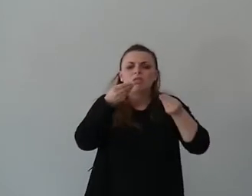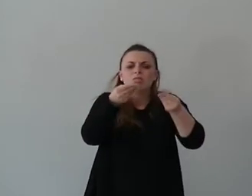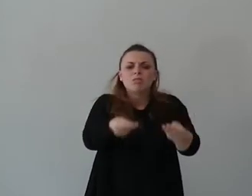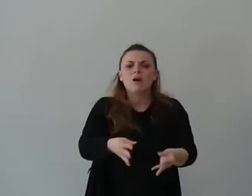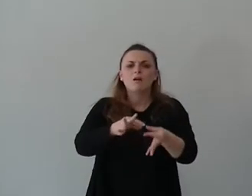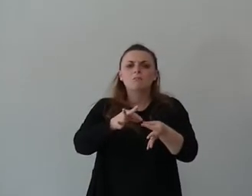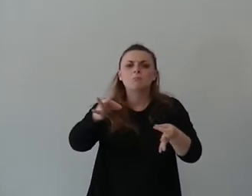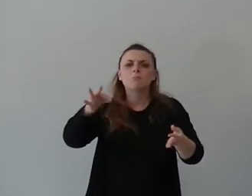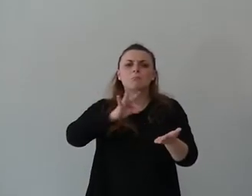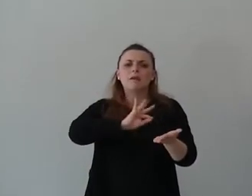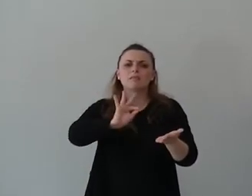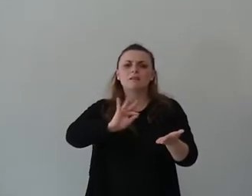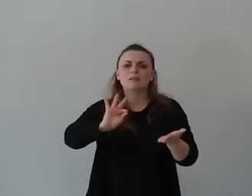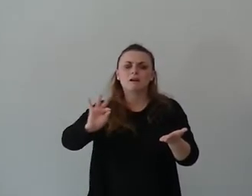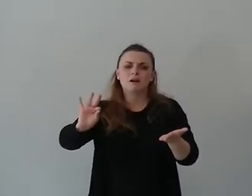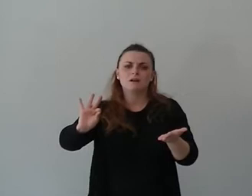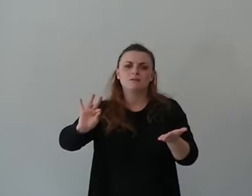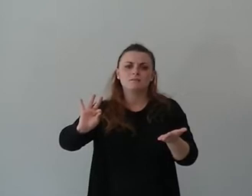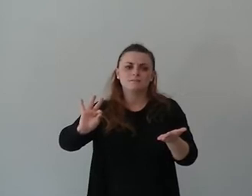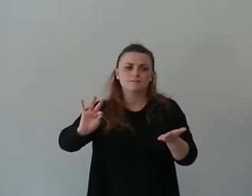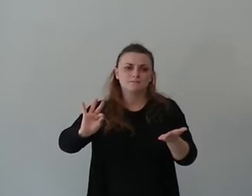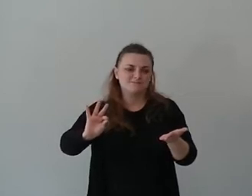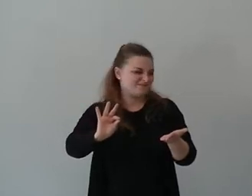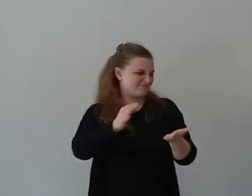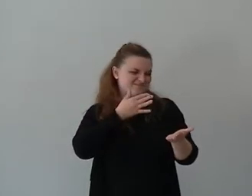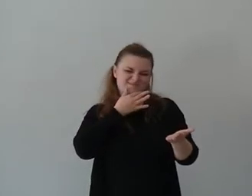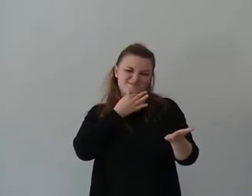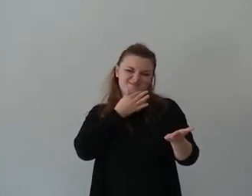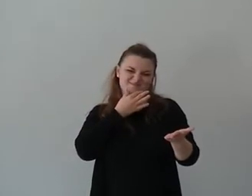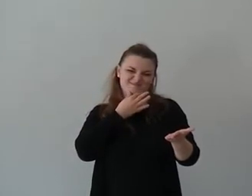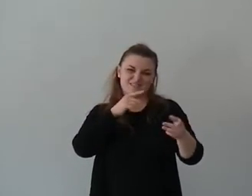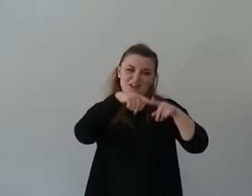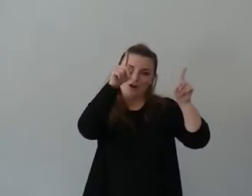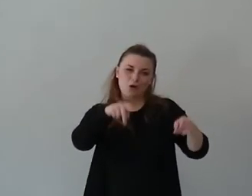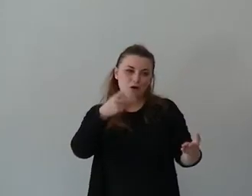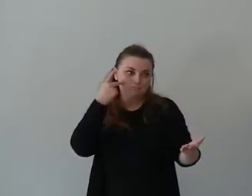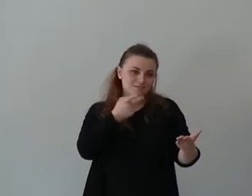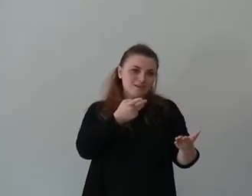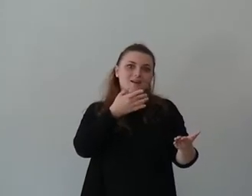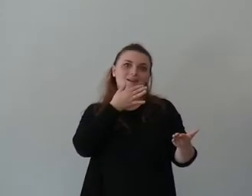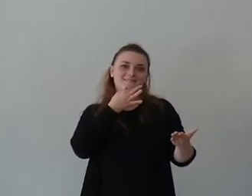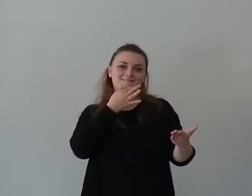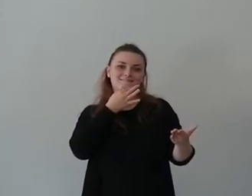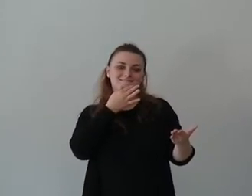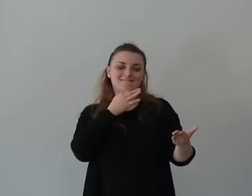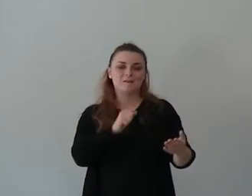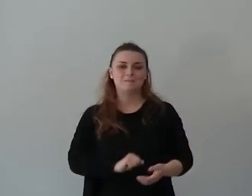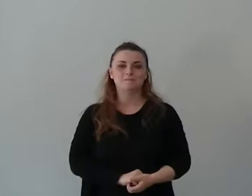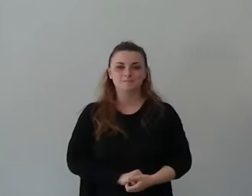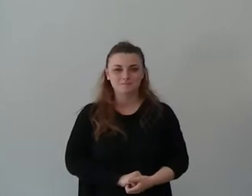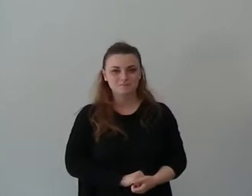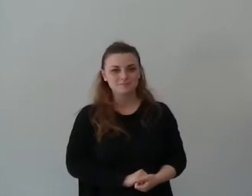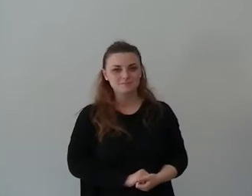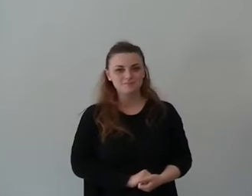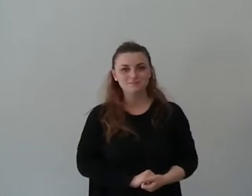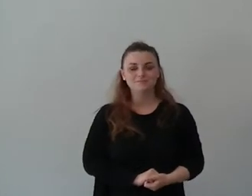store. Mi è sembrato proprio carino quando l'ho visto nel negozio, eh? I actually got them in Florence at the Christian bookstore. Li ho trovati